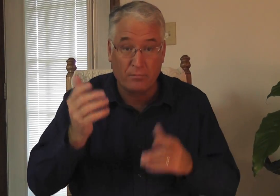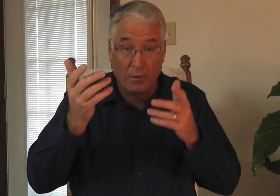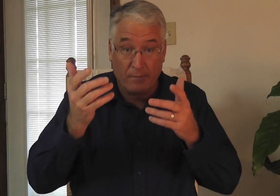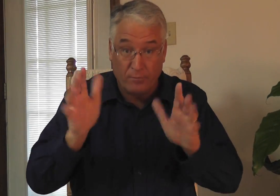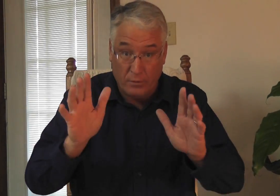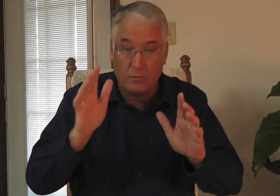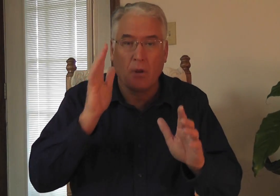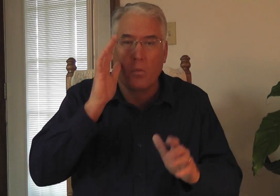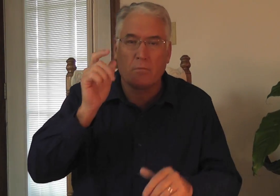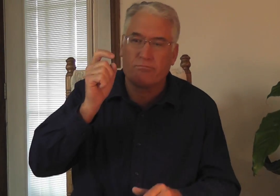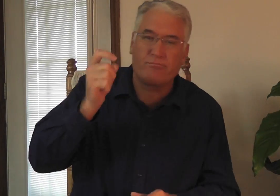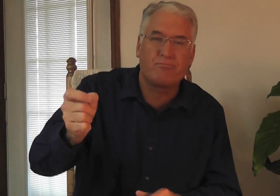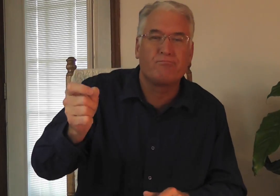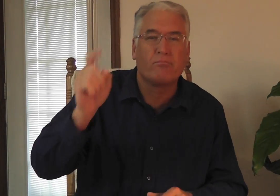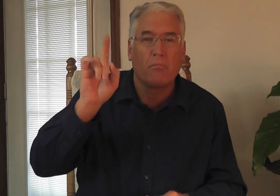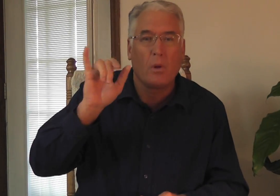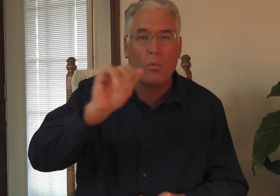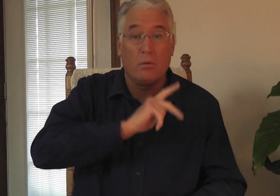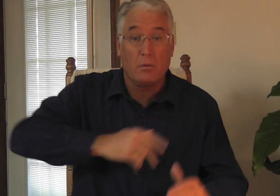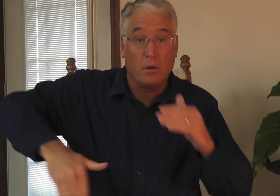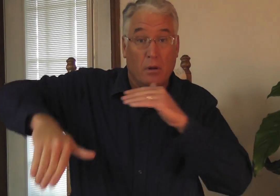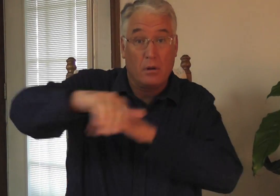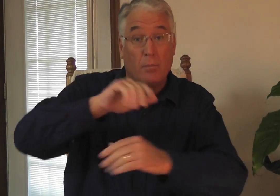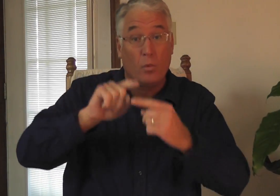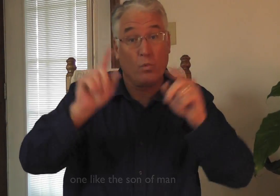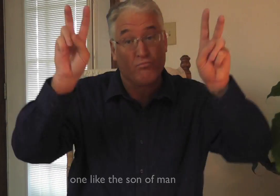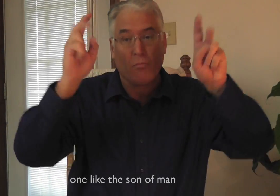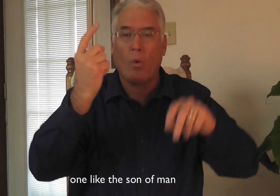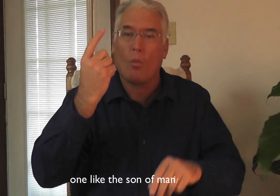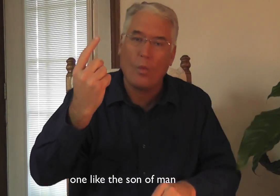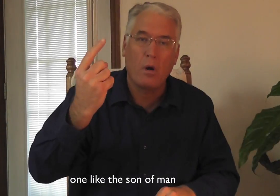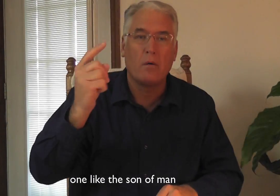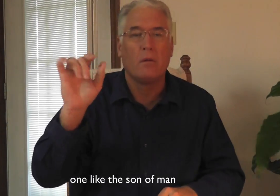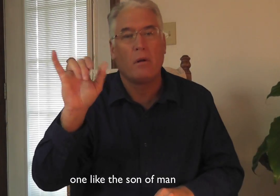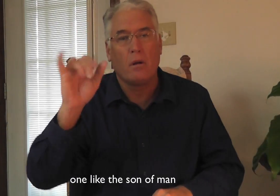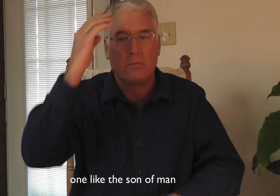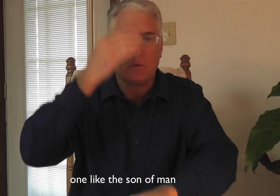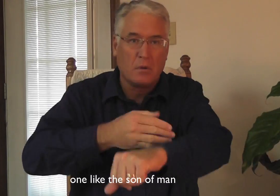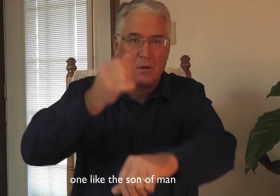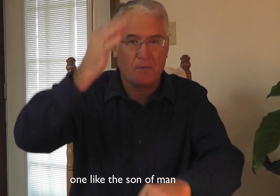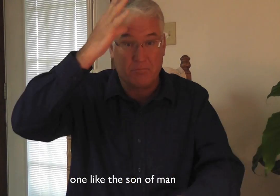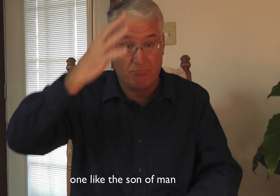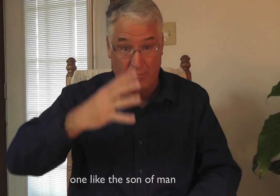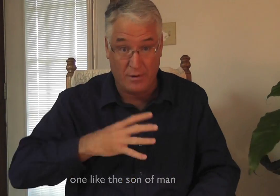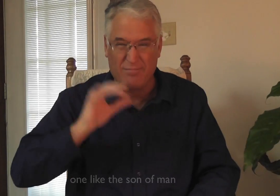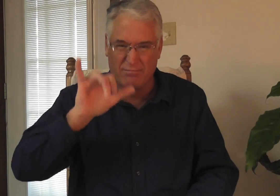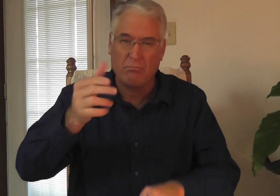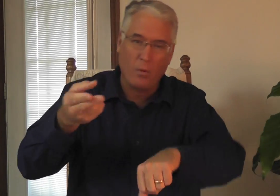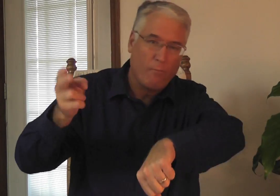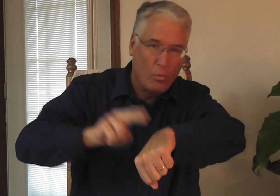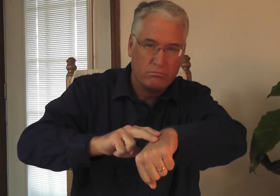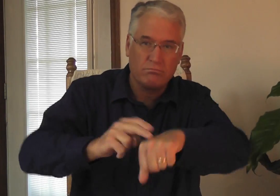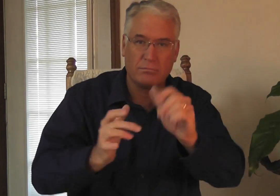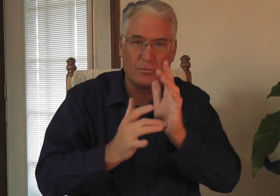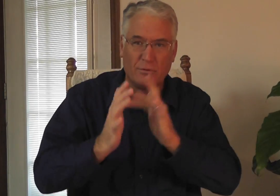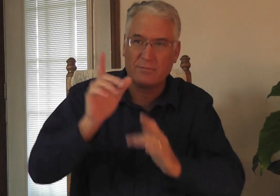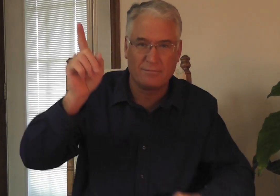Rome. That was finished. And he gave the kingdom to one like the Son of Man. Of course, that's Jesus